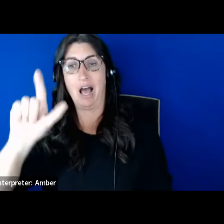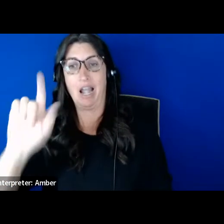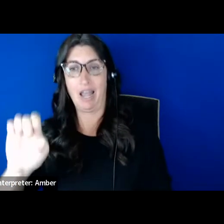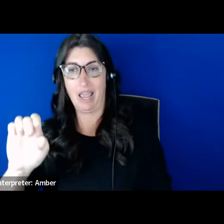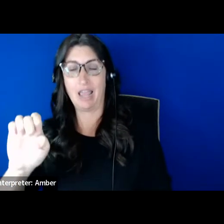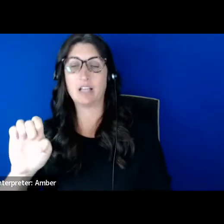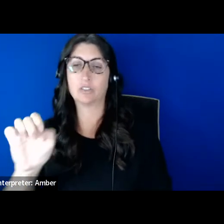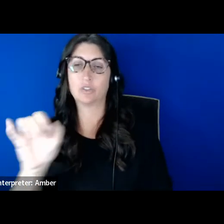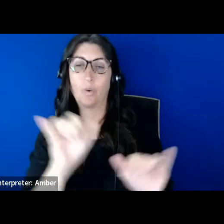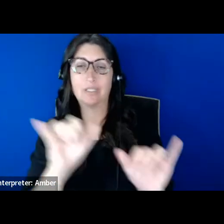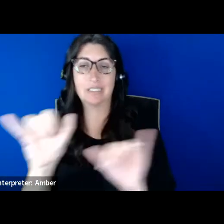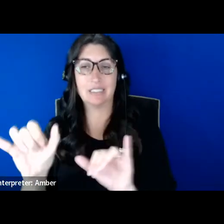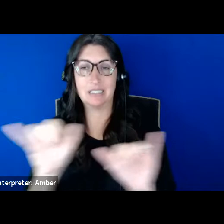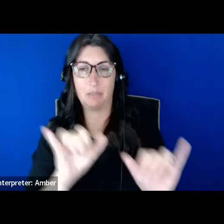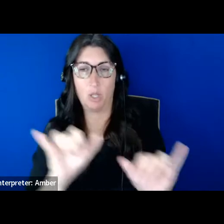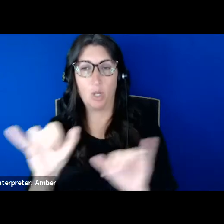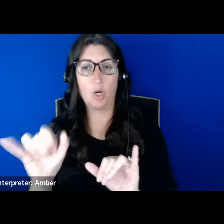similarities